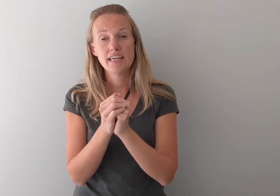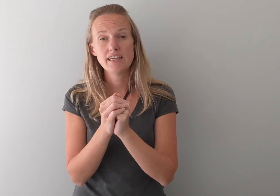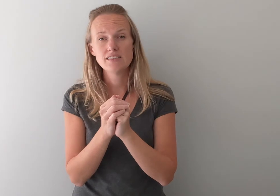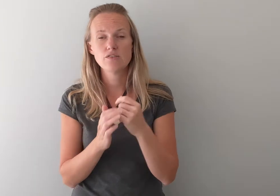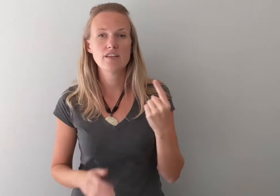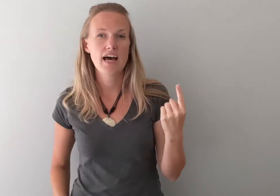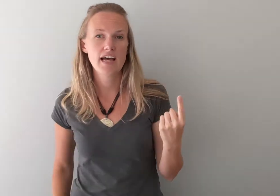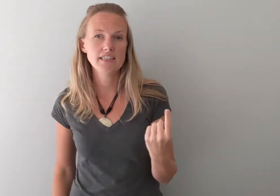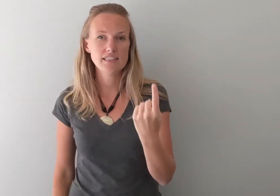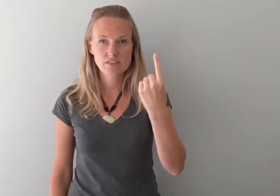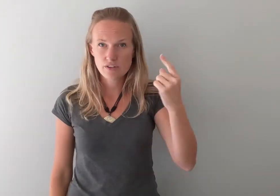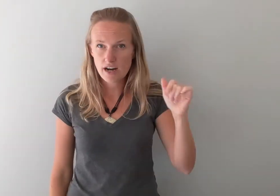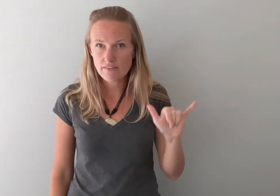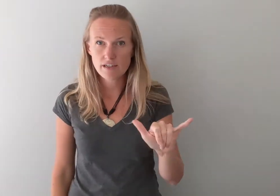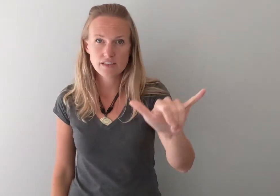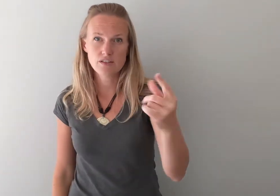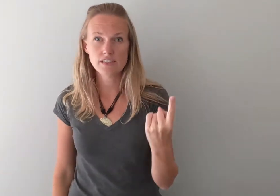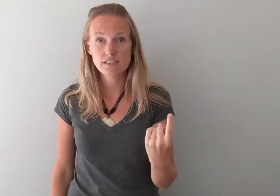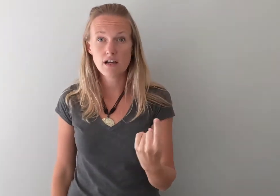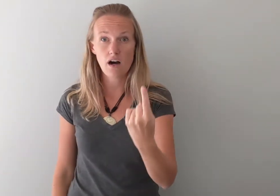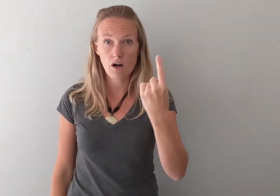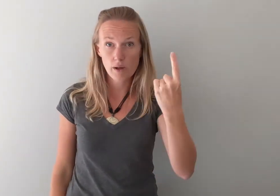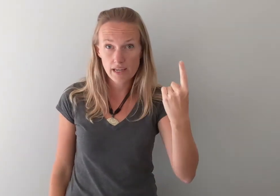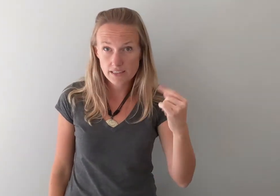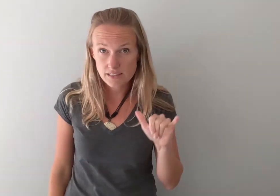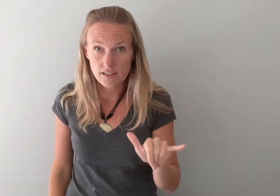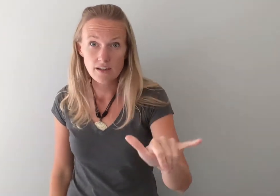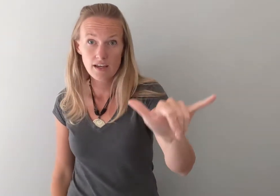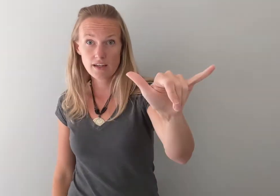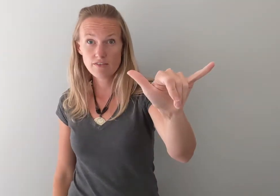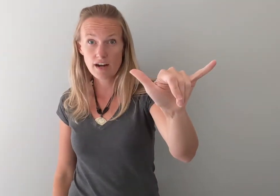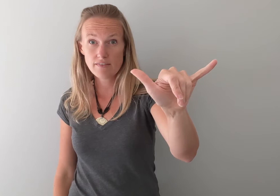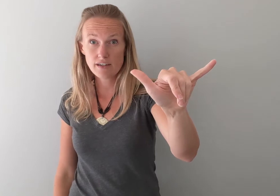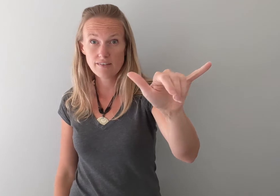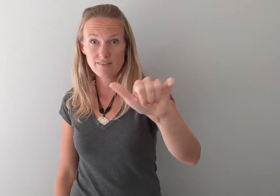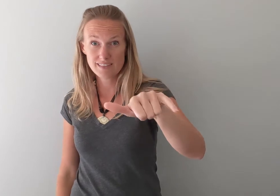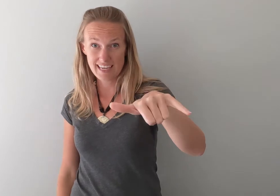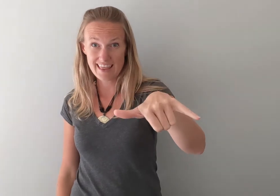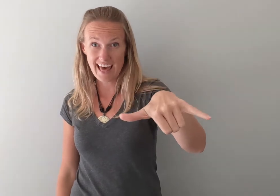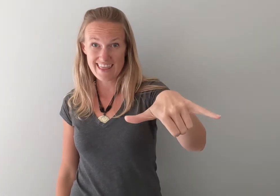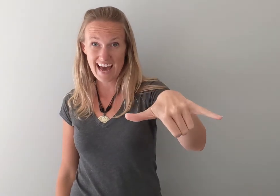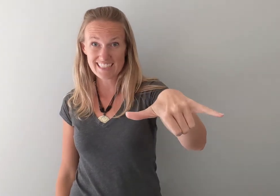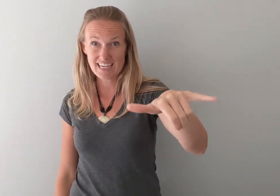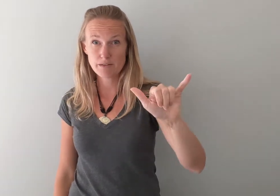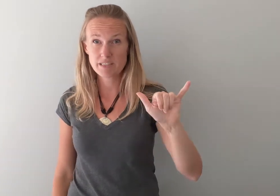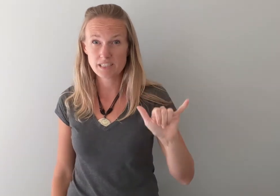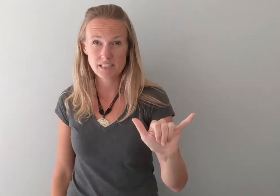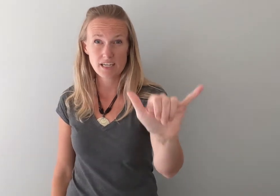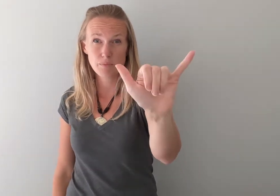Unending. So for that, it's forever. So this is always and forever. It's again that hand position that you're